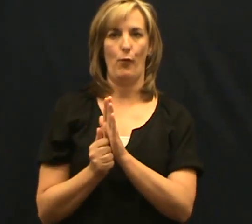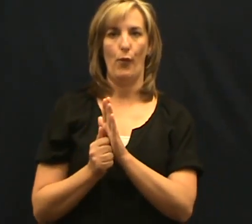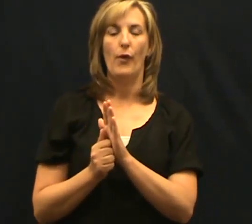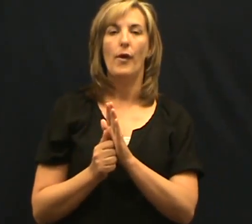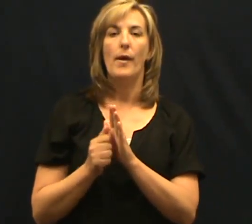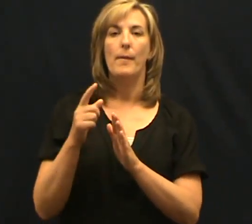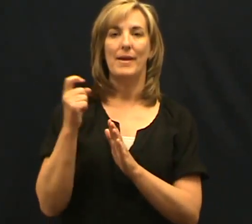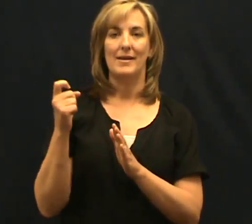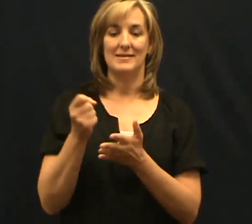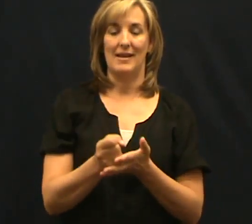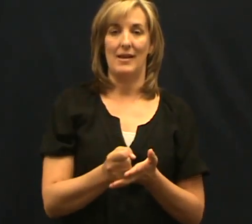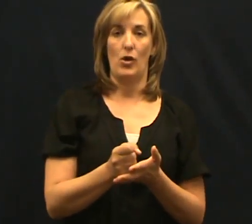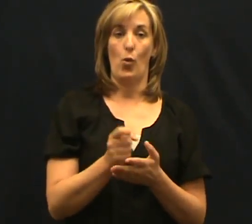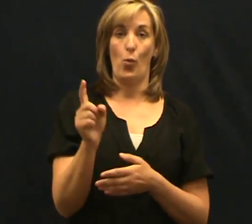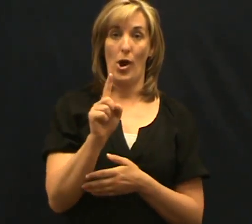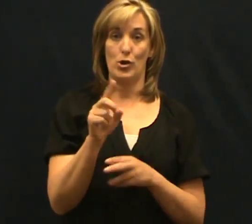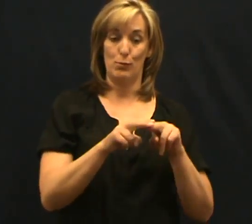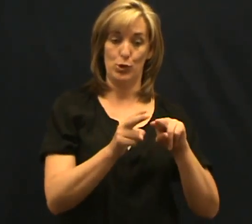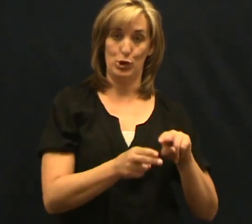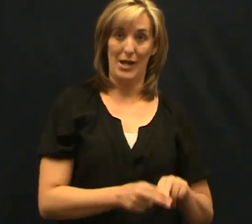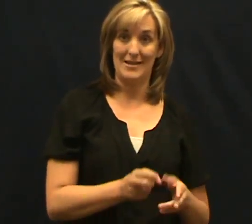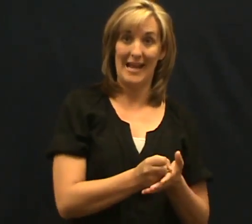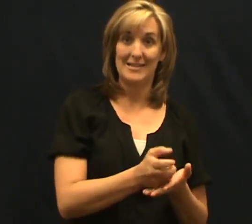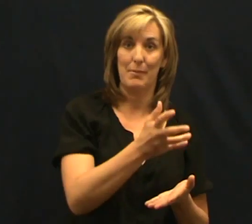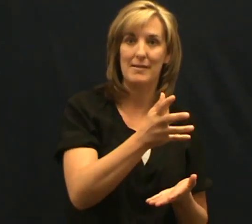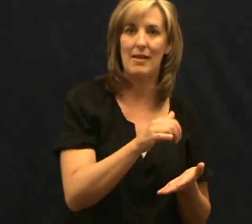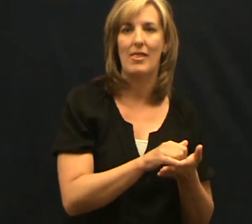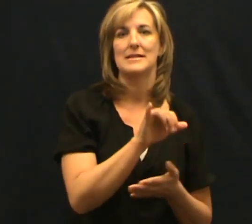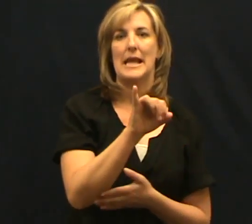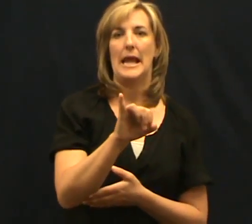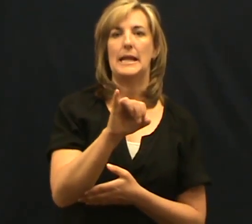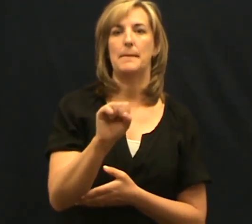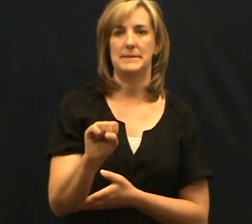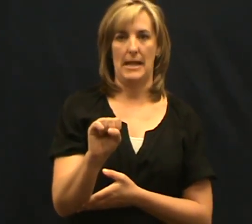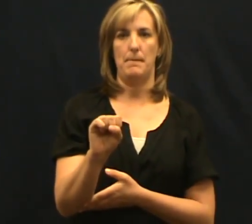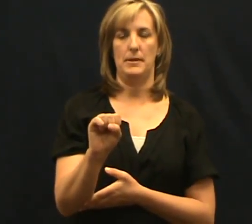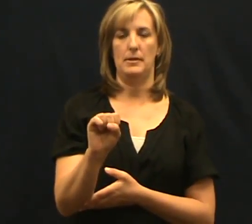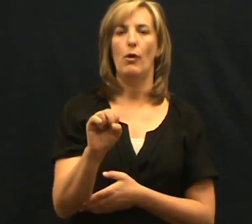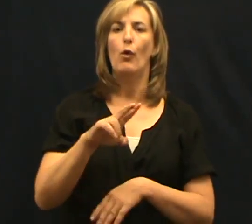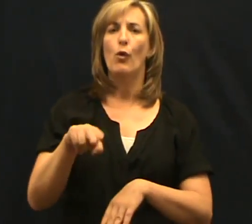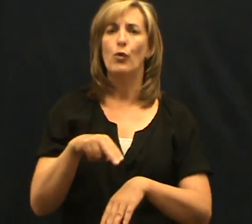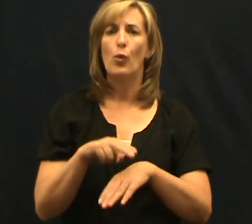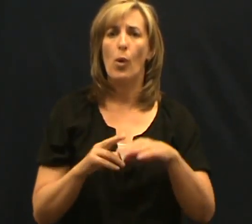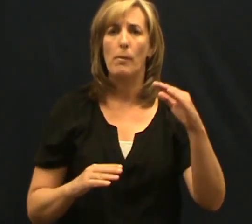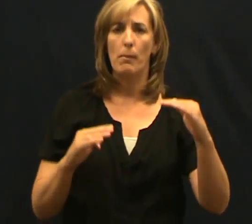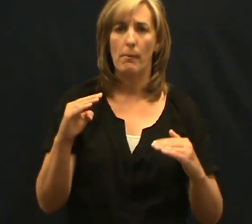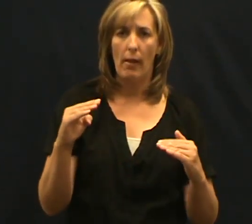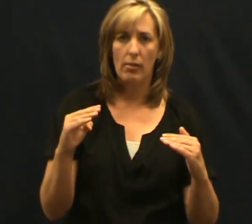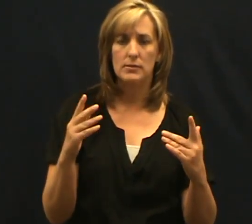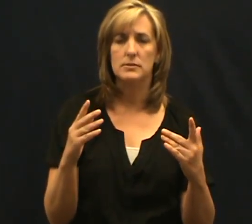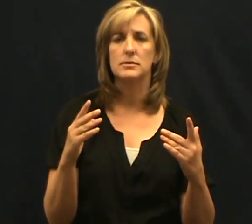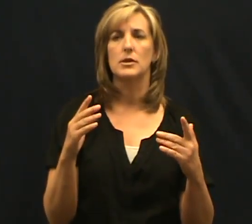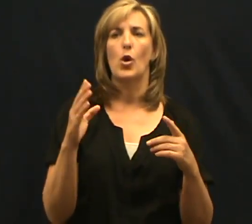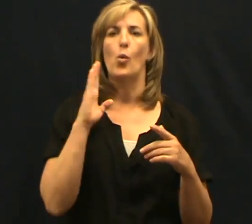expense is an income statement account. The normal balance in accumulated depreciation is going to be a credit balance. The